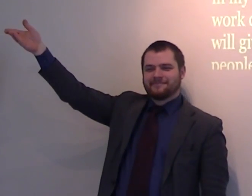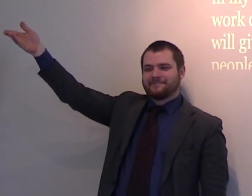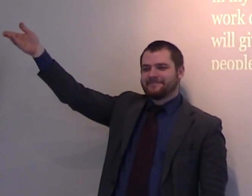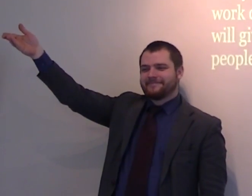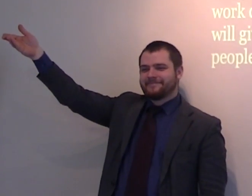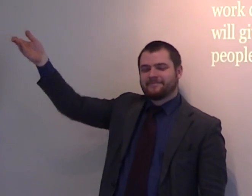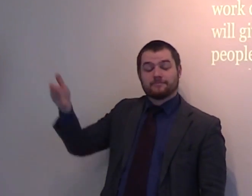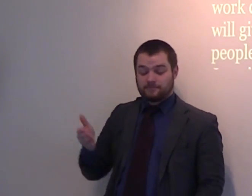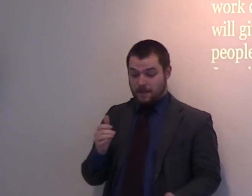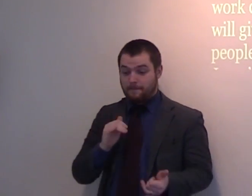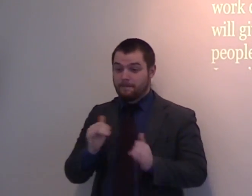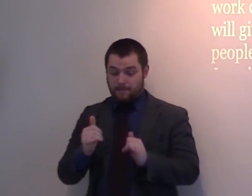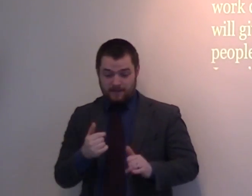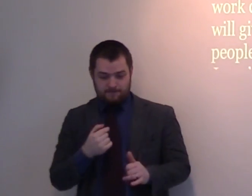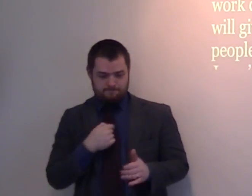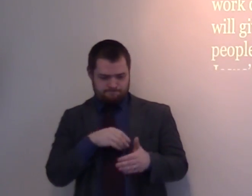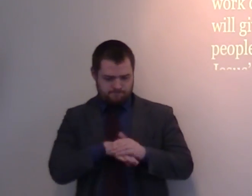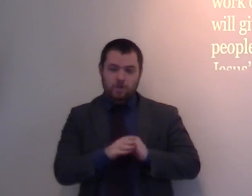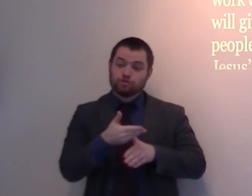Maybe I am the only Christian in my workplace.